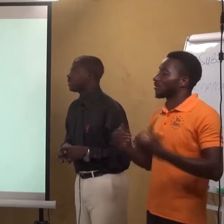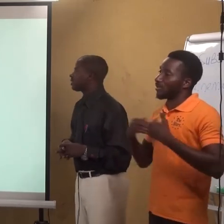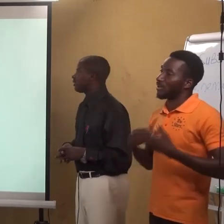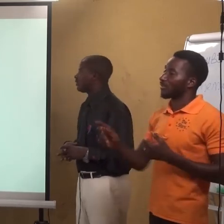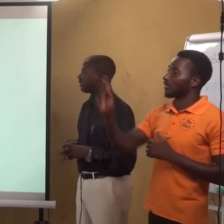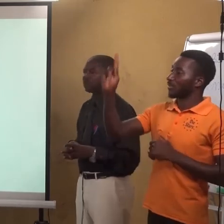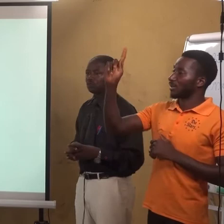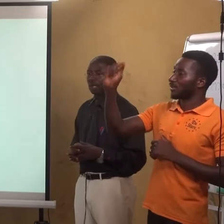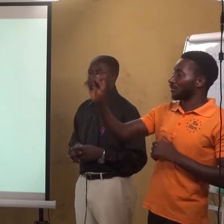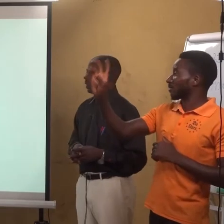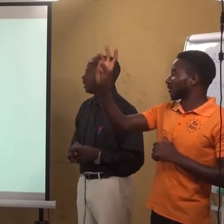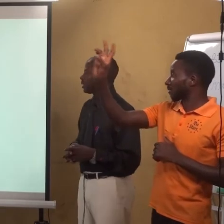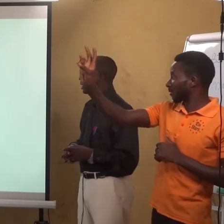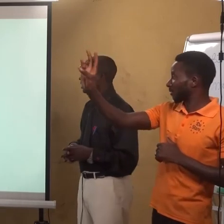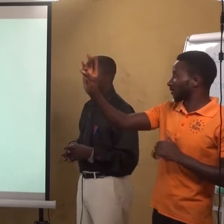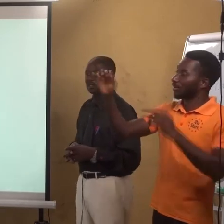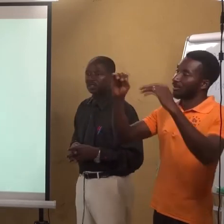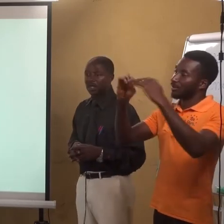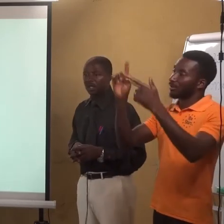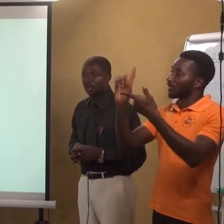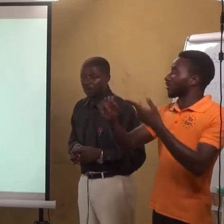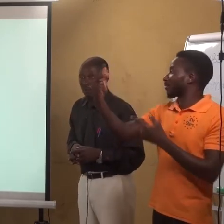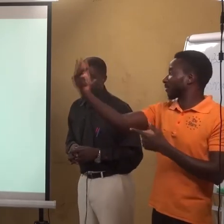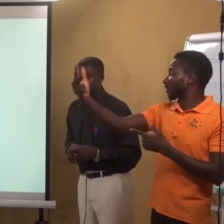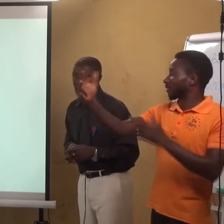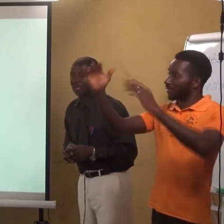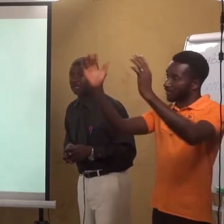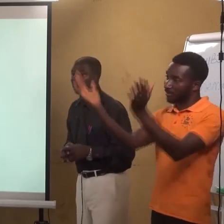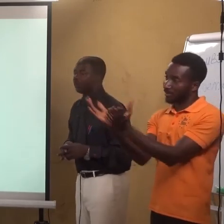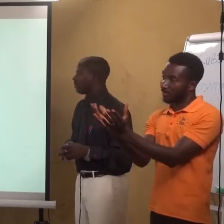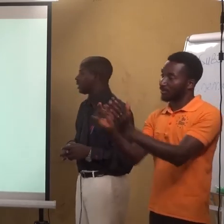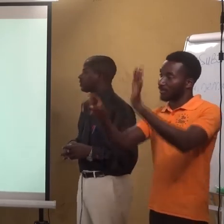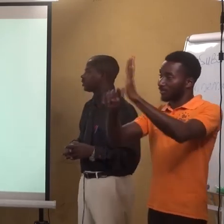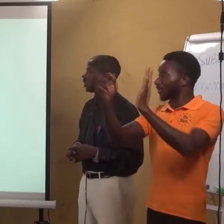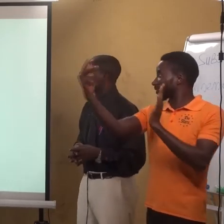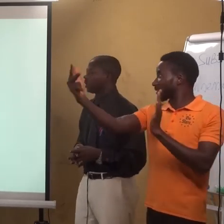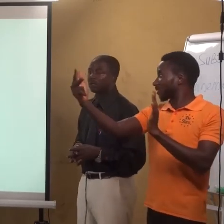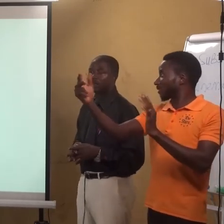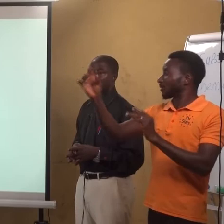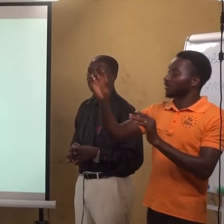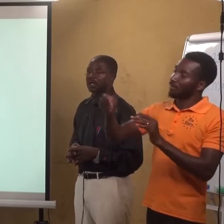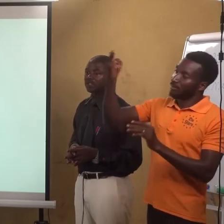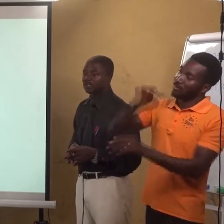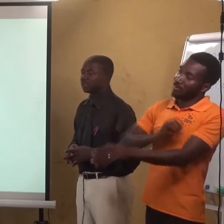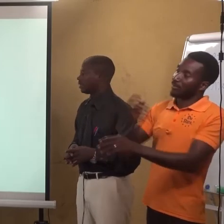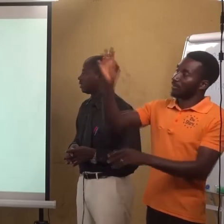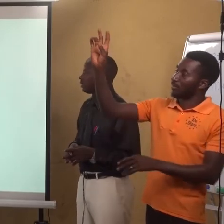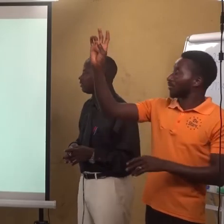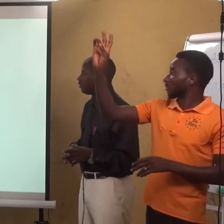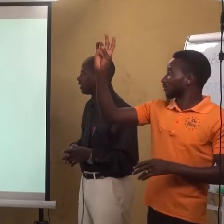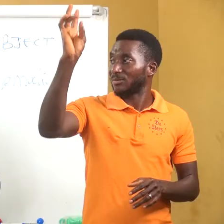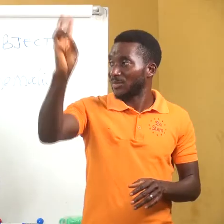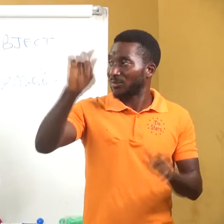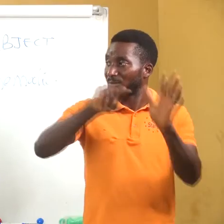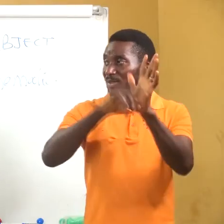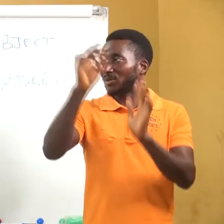power 7 minus 1. And that gives us 3 open bracket minus 3 raised to the power 6. If we